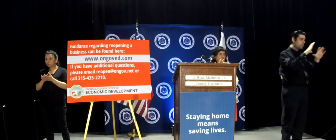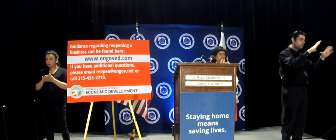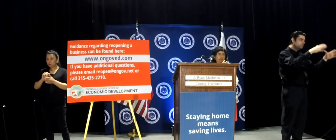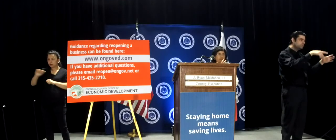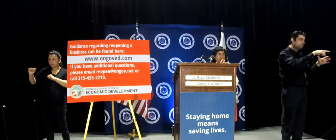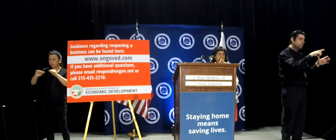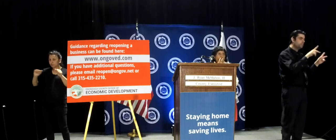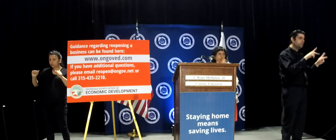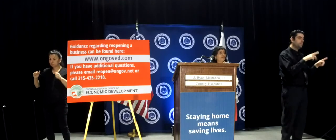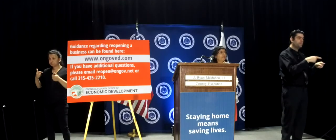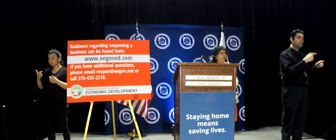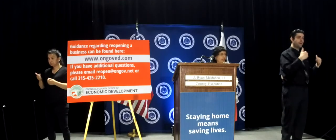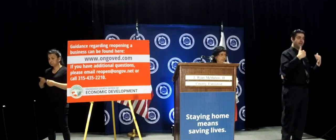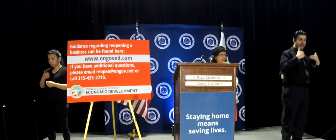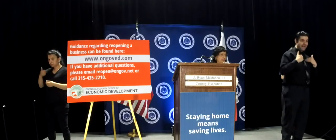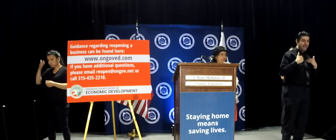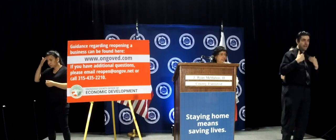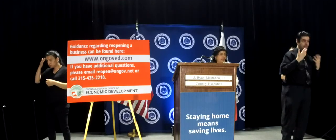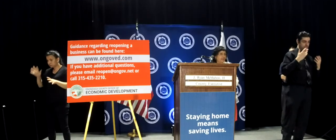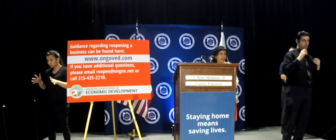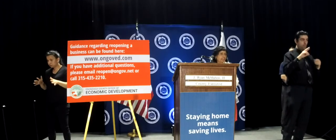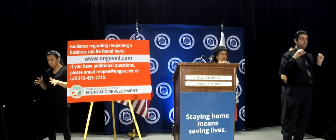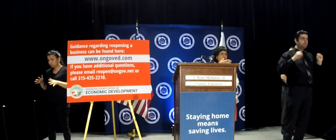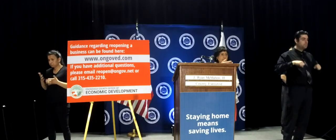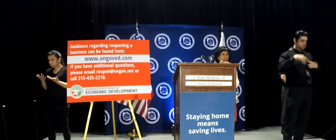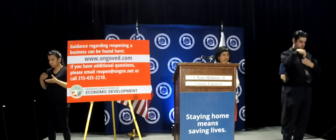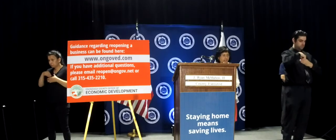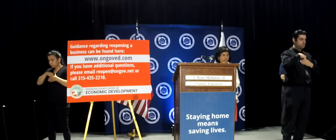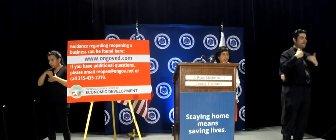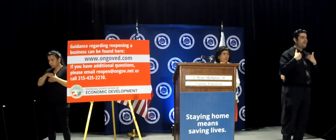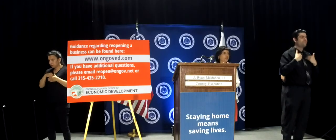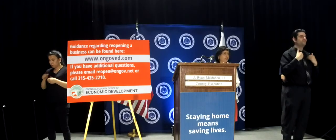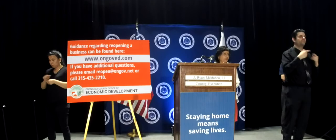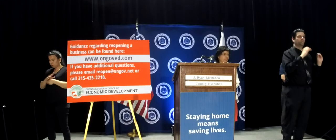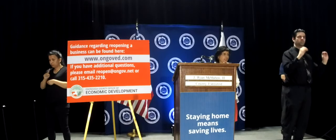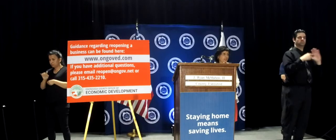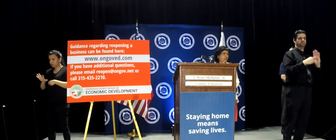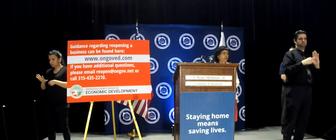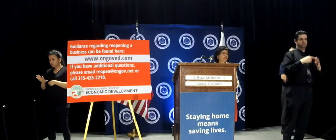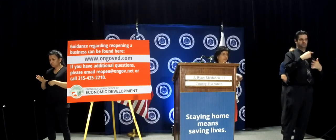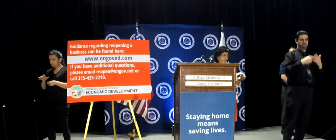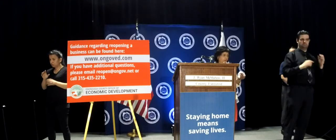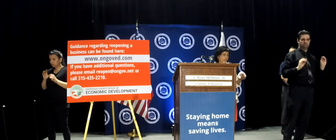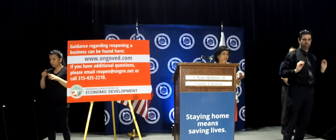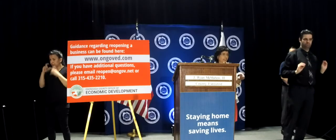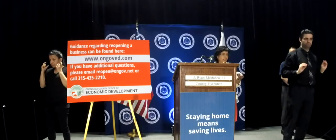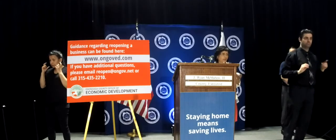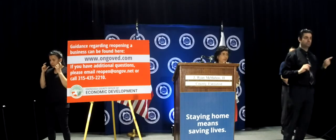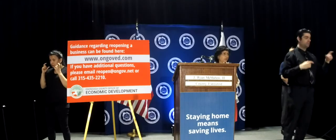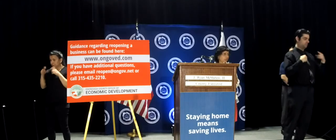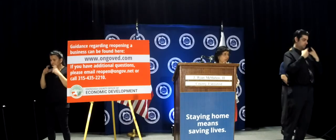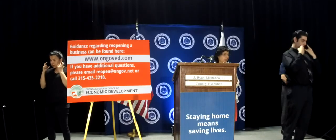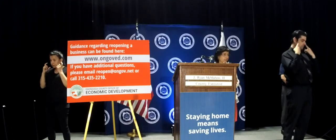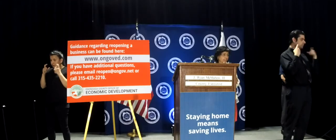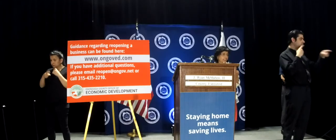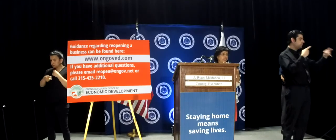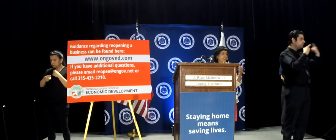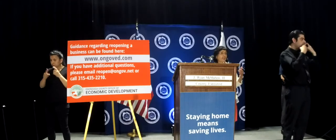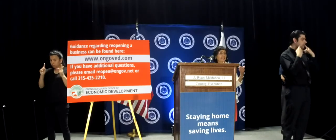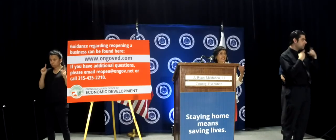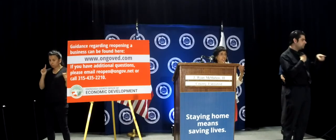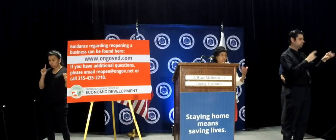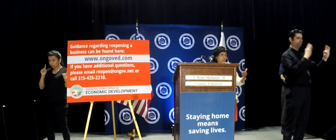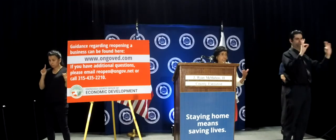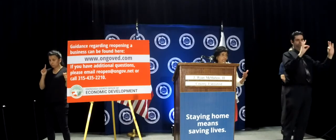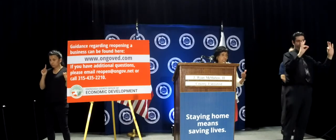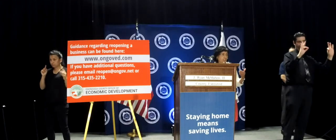are wearing mask, that actually protects to some extent. With the face covering, with the cloth, it's